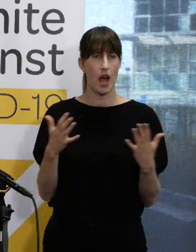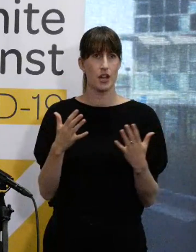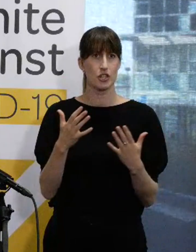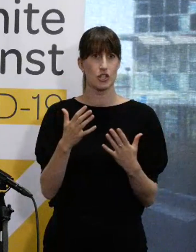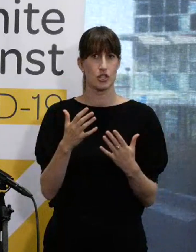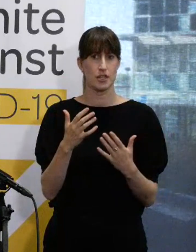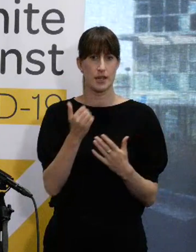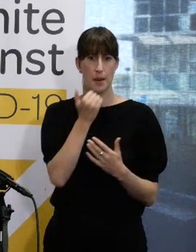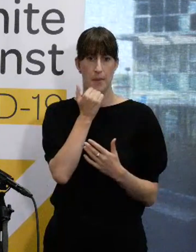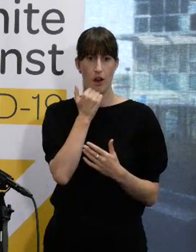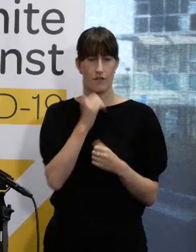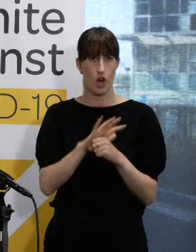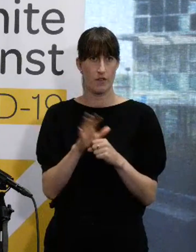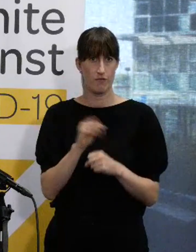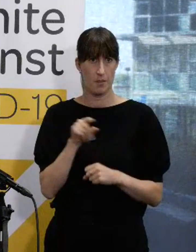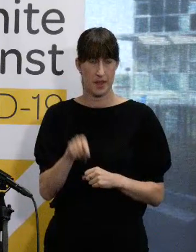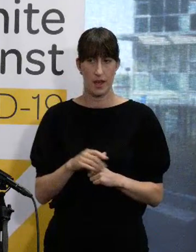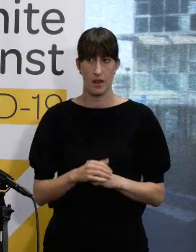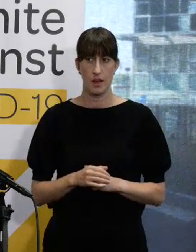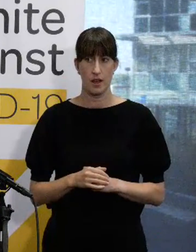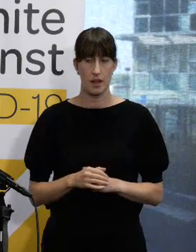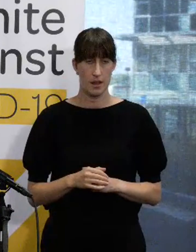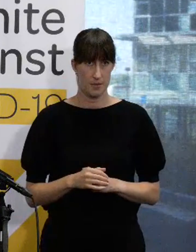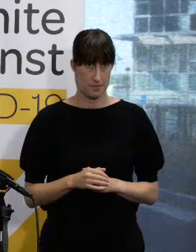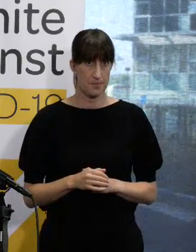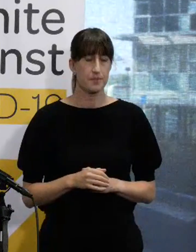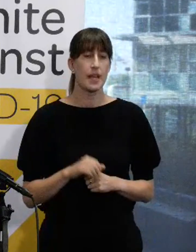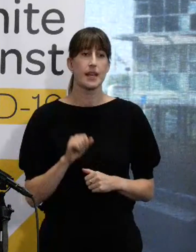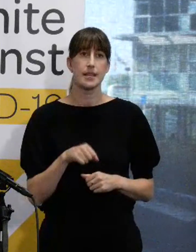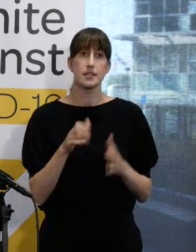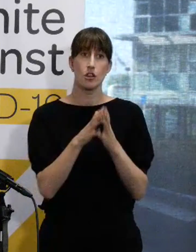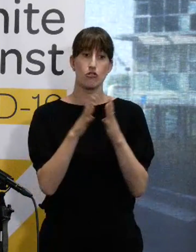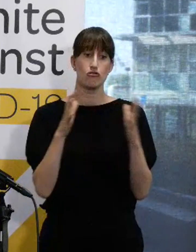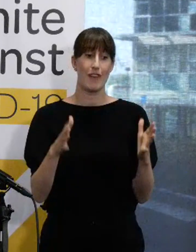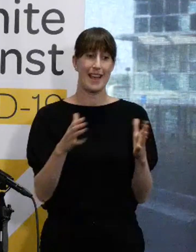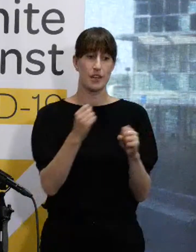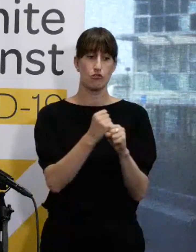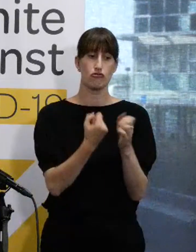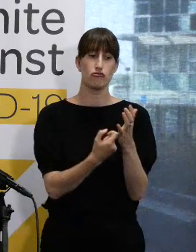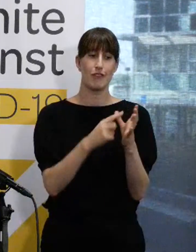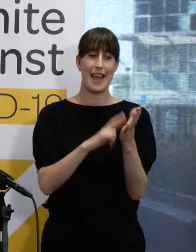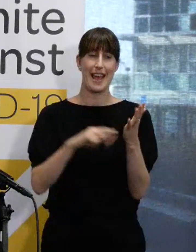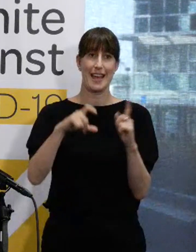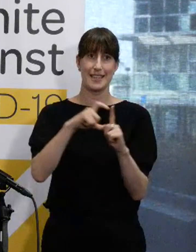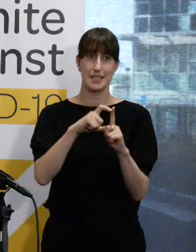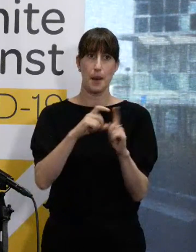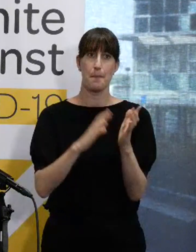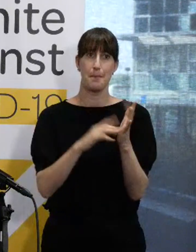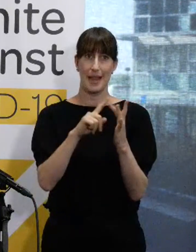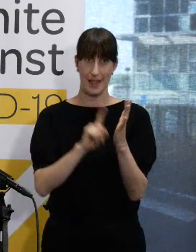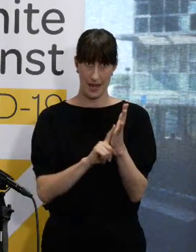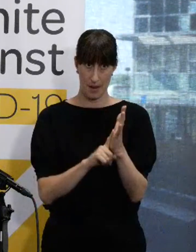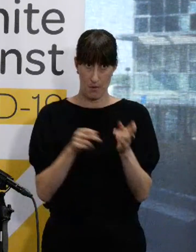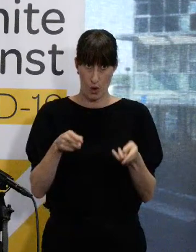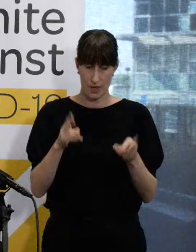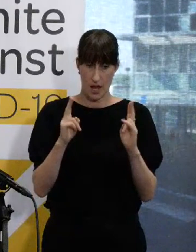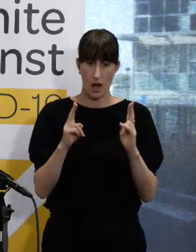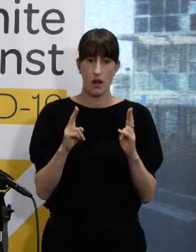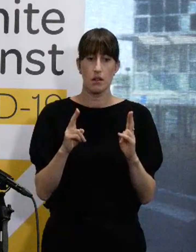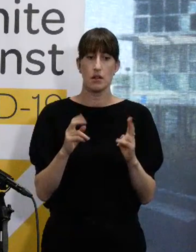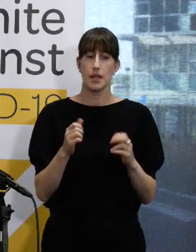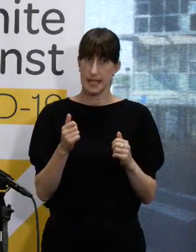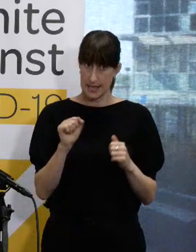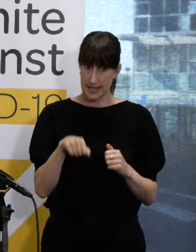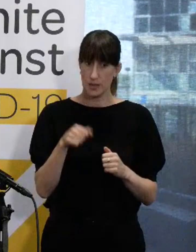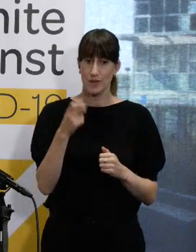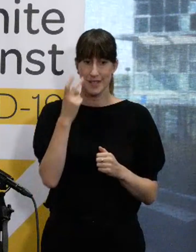largest, facilities. It's not. Sorry, he works at the Grand Millennium. He works at the Grand Millennium. So we haven't seen any problems with this previously, except this was the